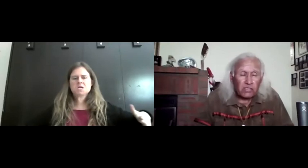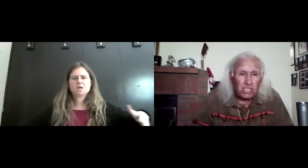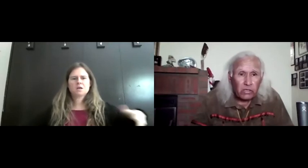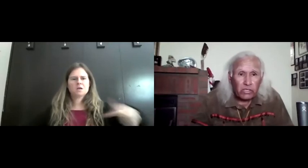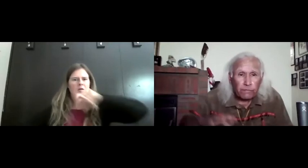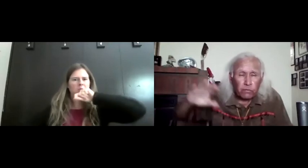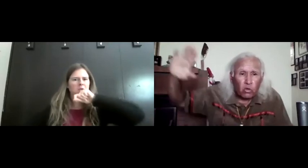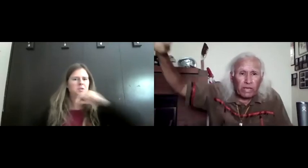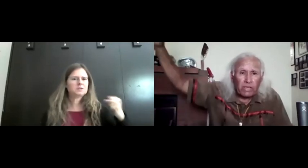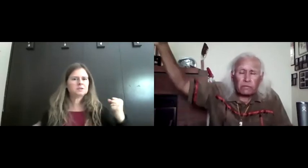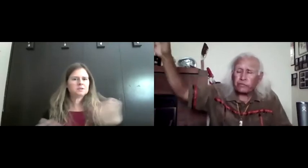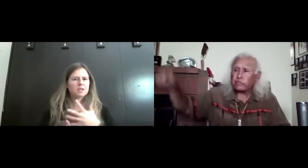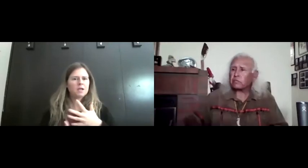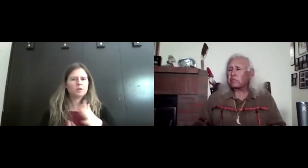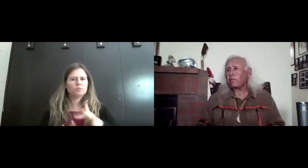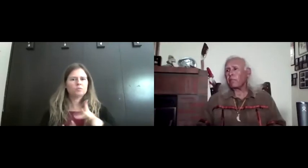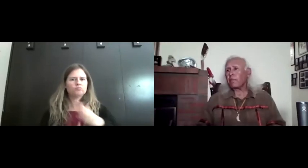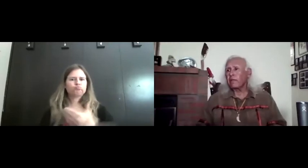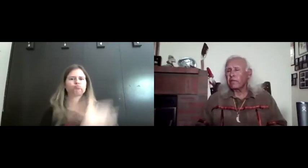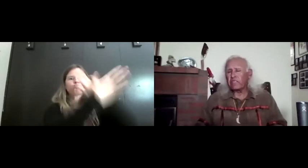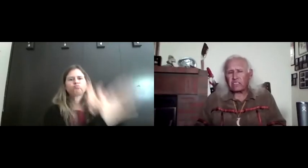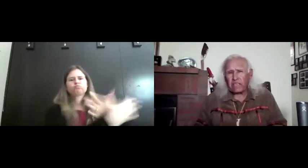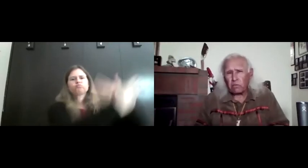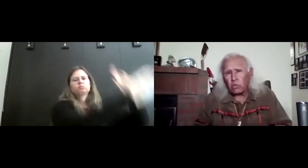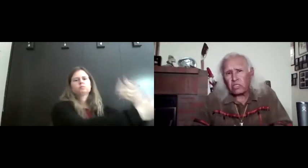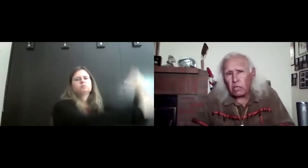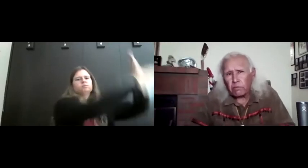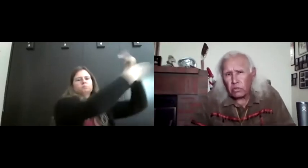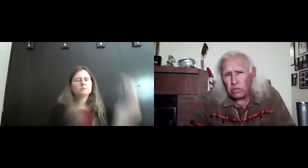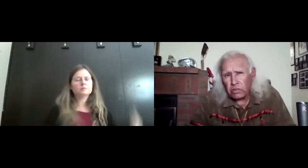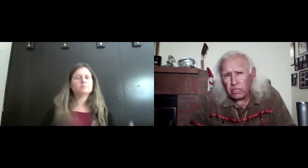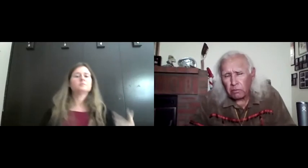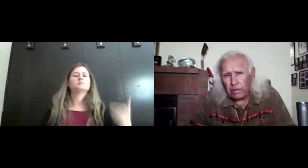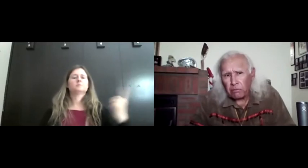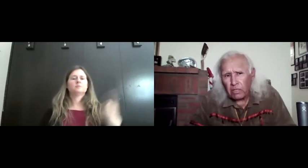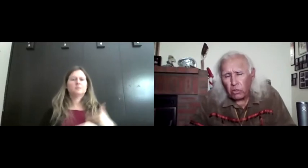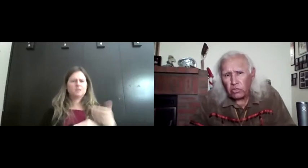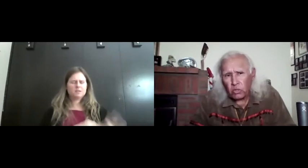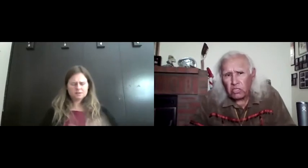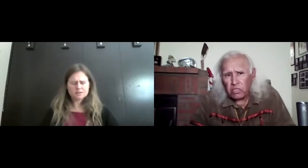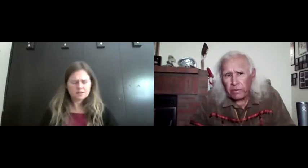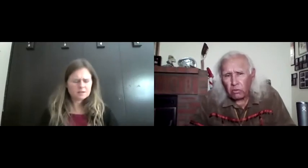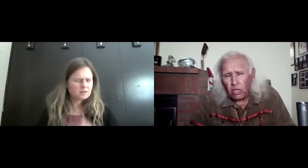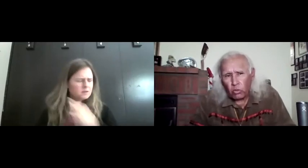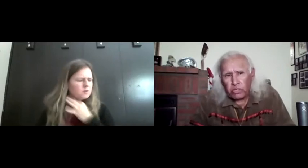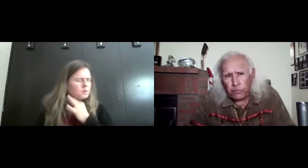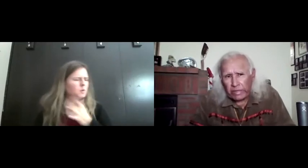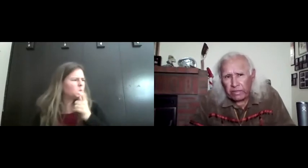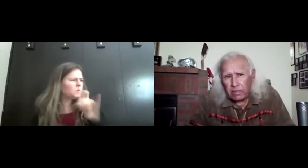got scared and flew away. The next day, Muhu the songbird was curious about Hoos the grizzly bear.